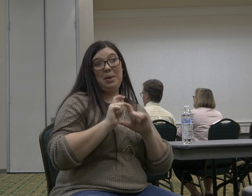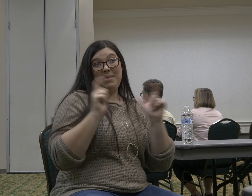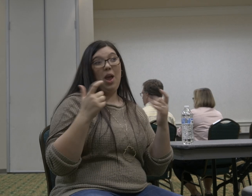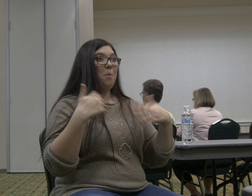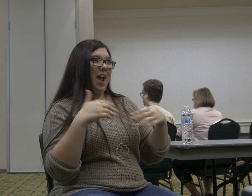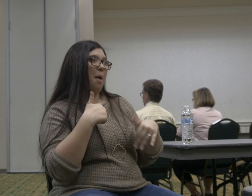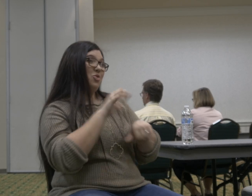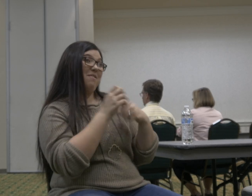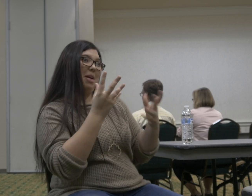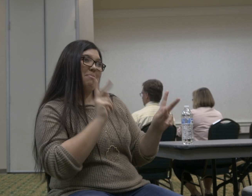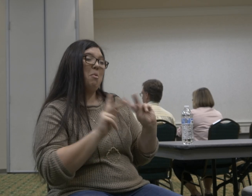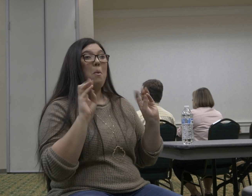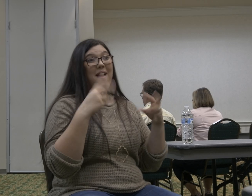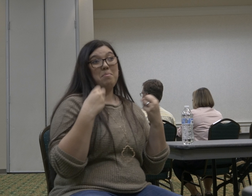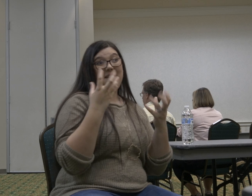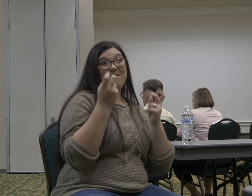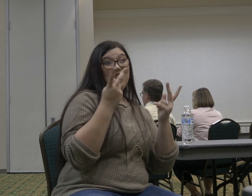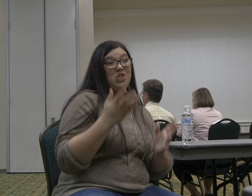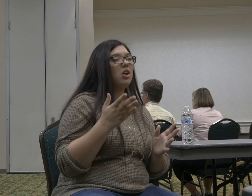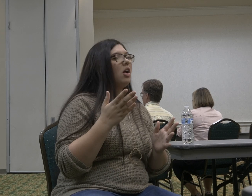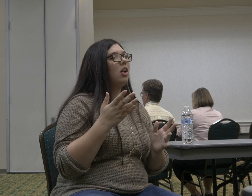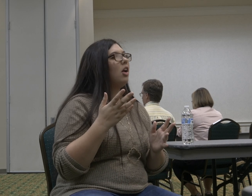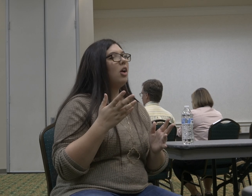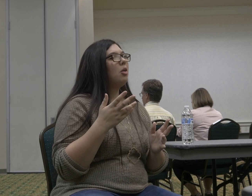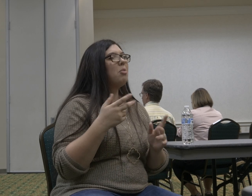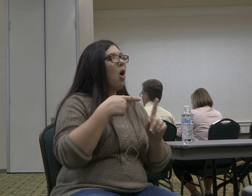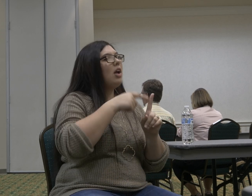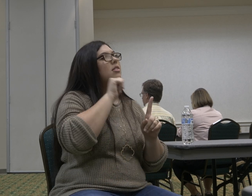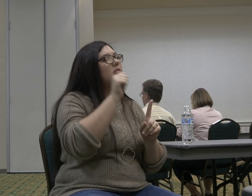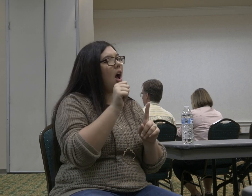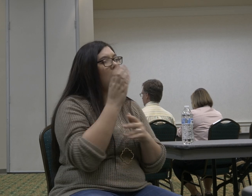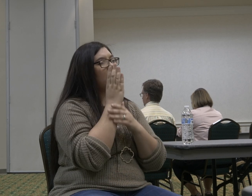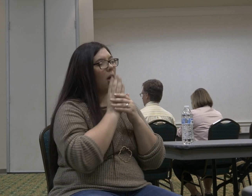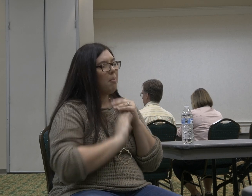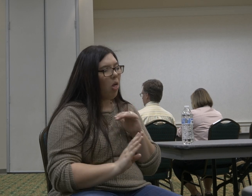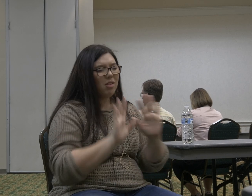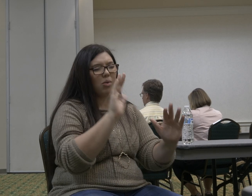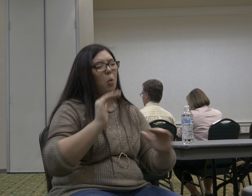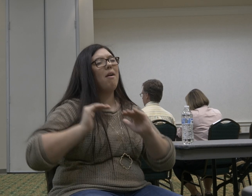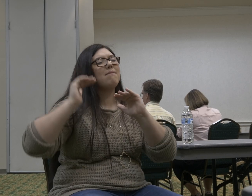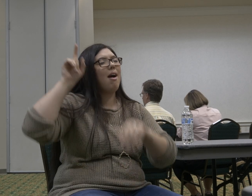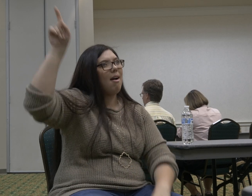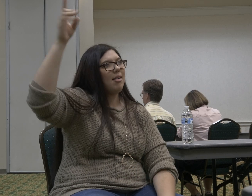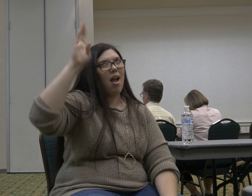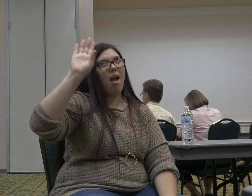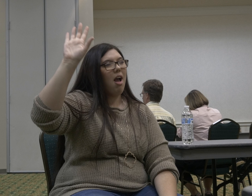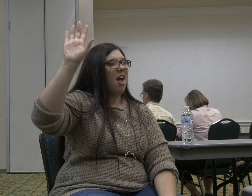But she does not give glory in humility to the living God. And she does